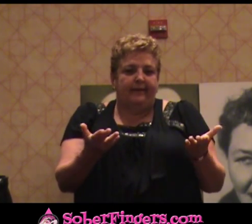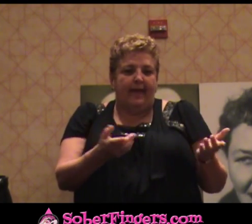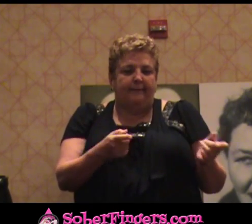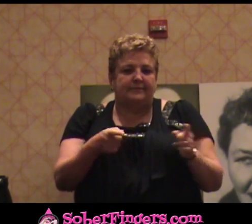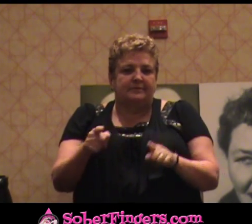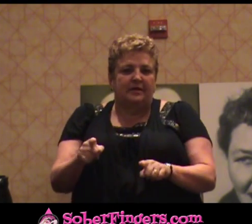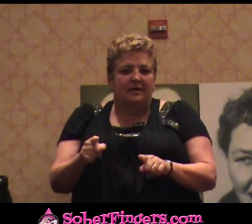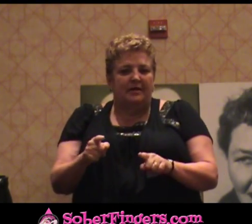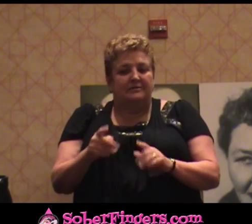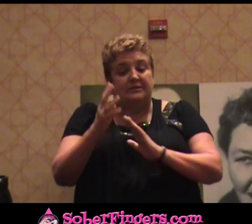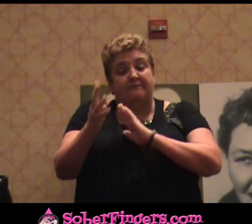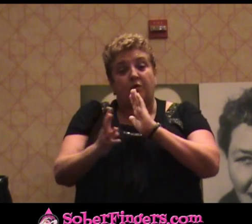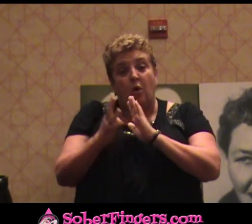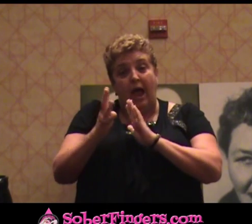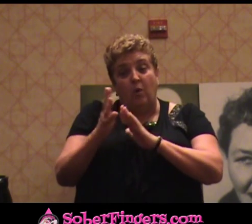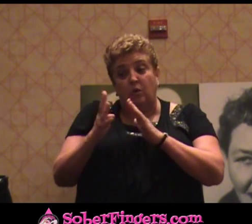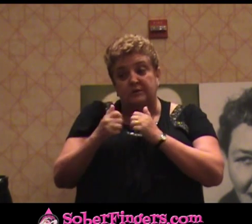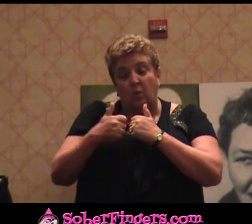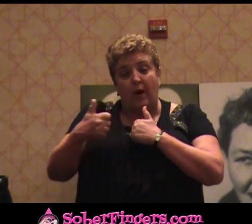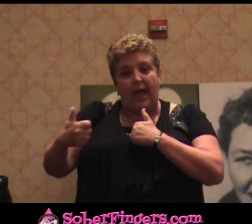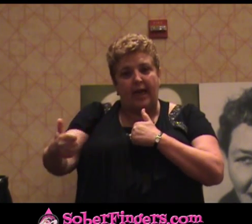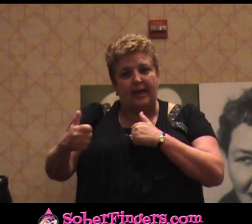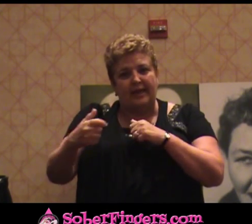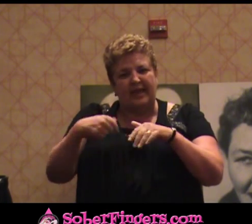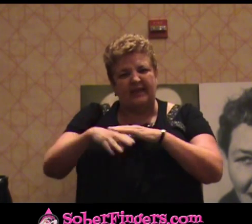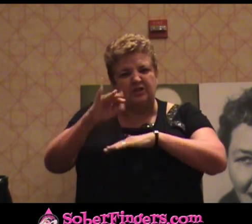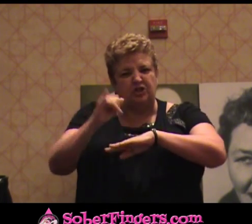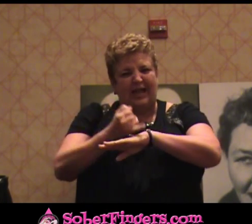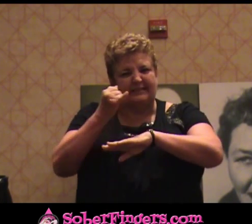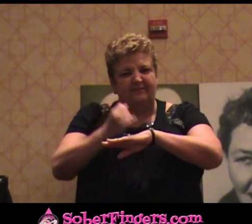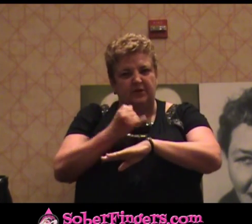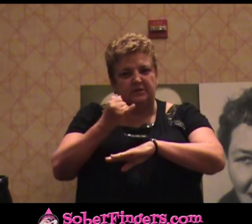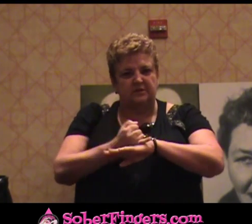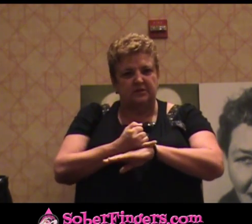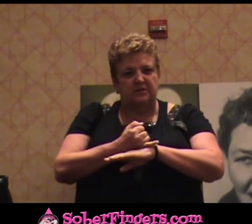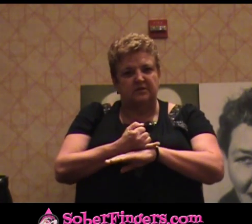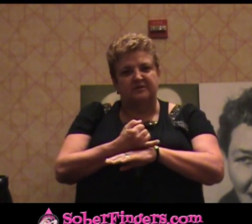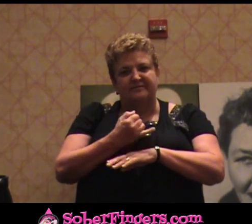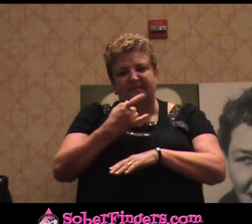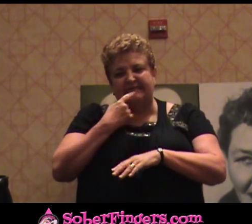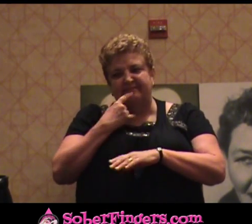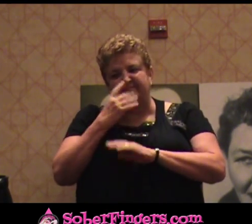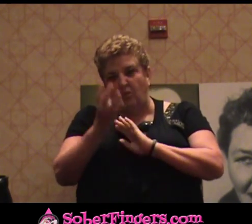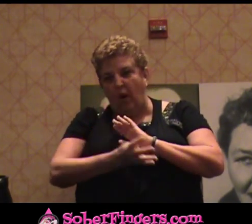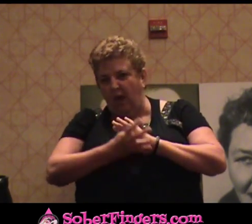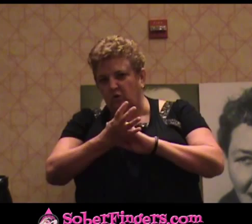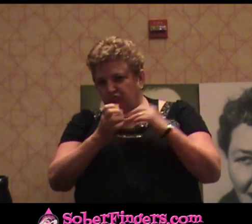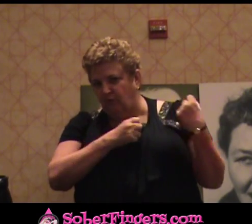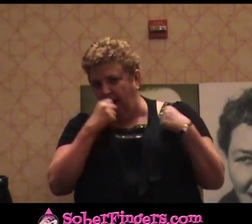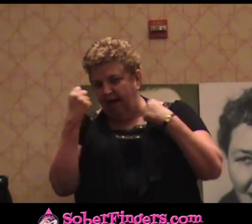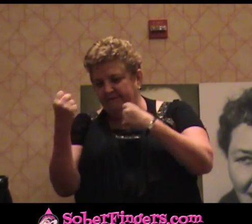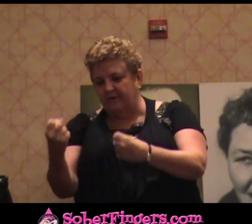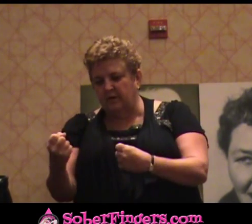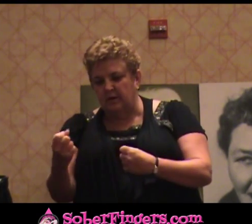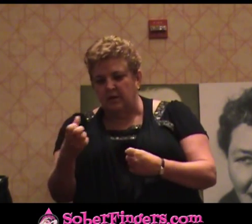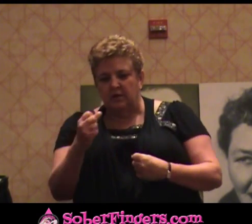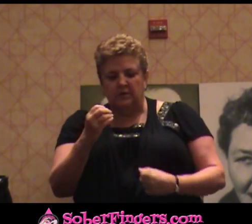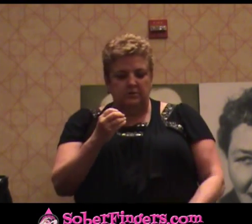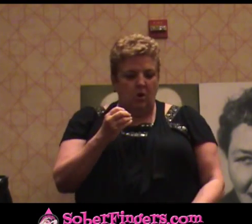to drive there, but it's Jacksonville, so they told me it's like 4 hours. So I had them give me the phone. I believe people here and they're in